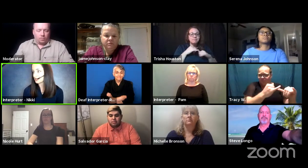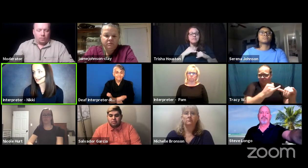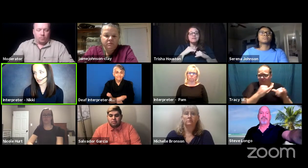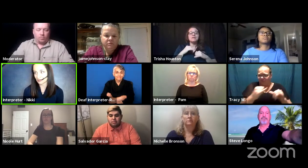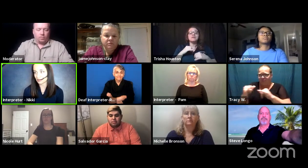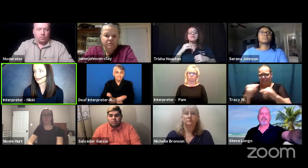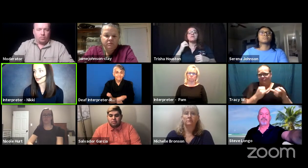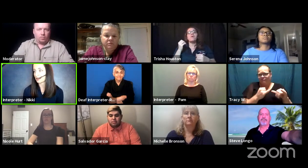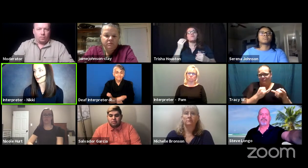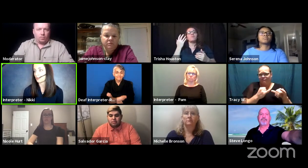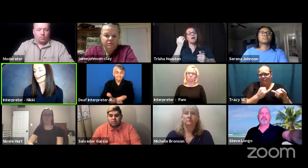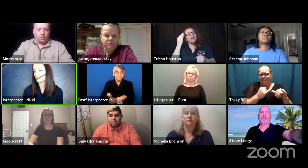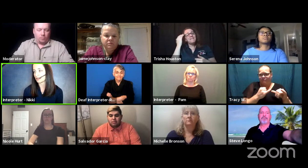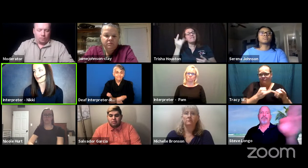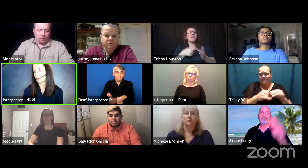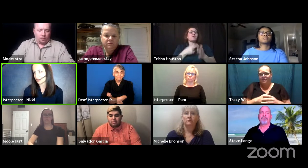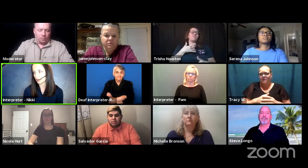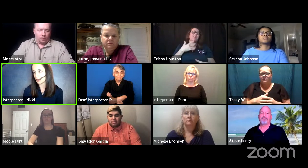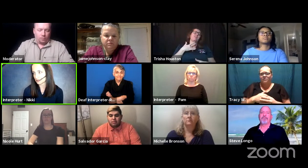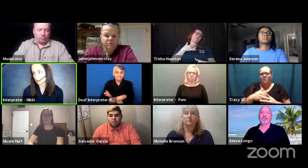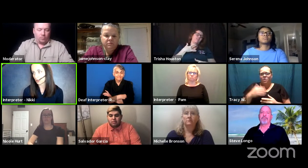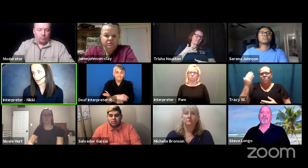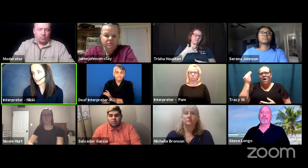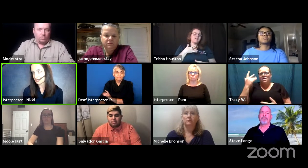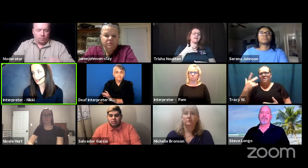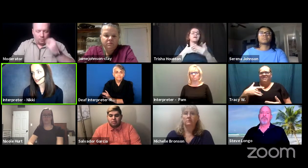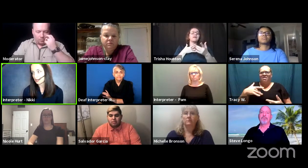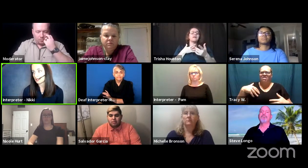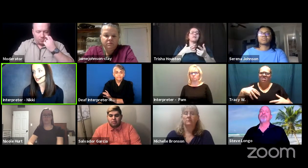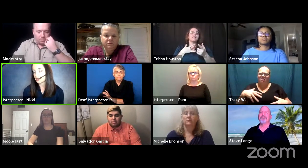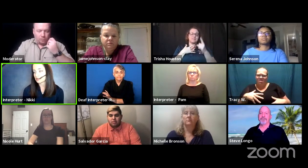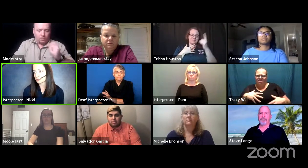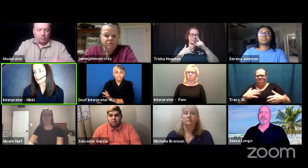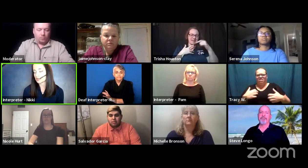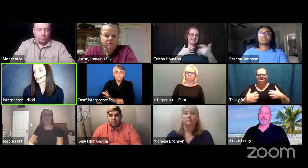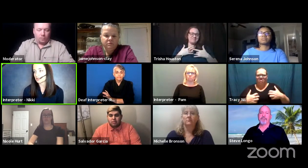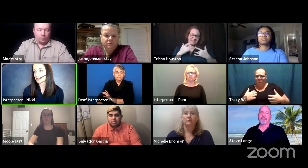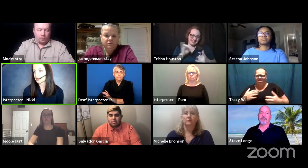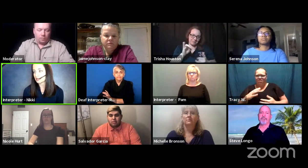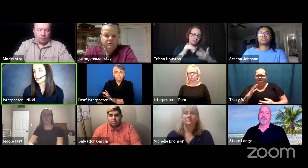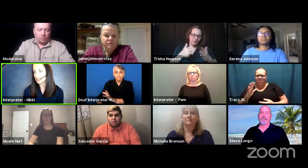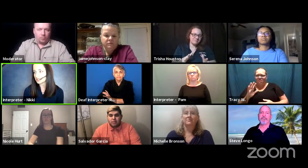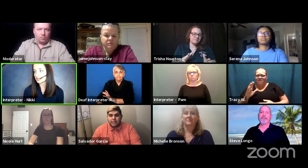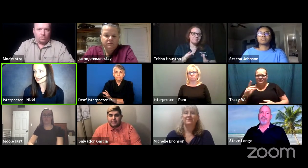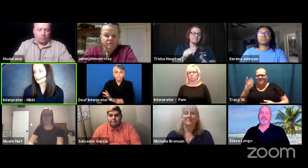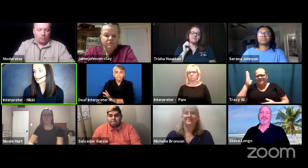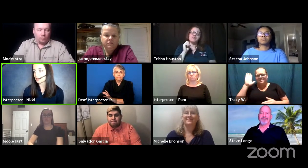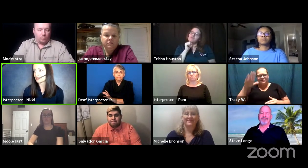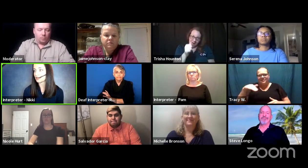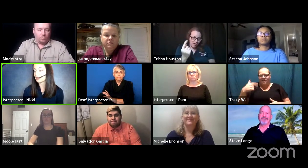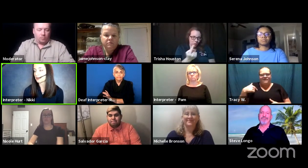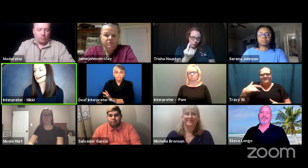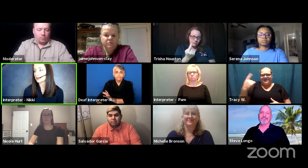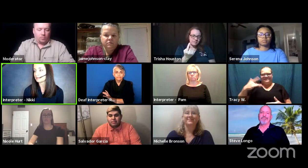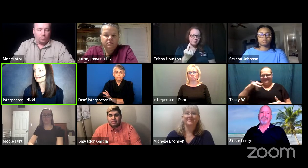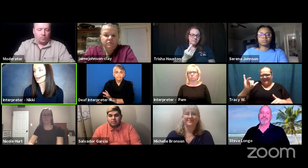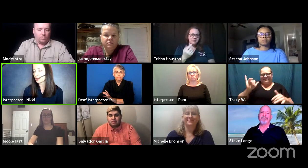together, and I hope that we can all feel that support. Sometimes it's easy to feel